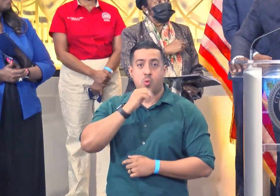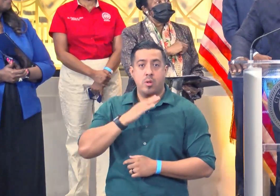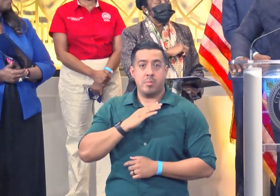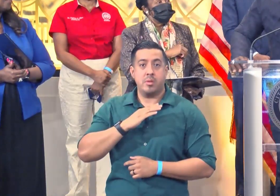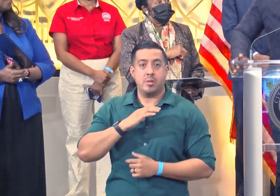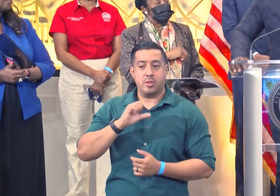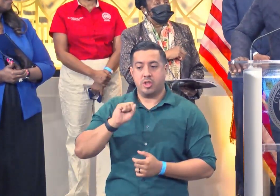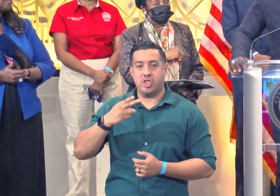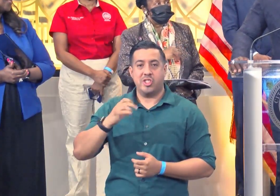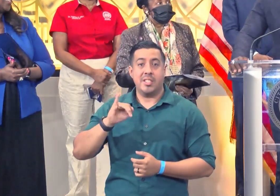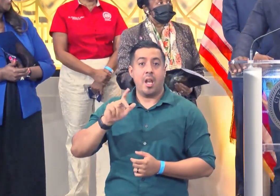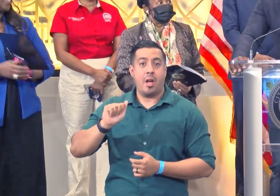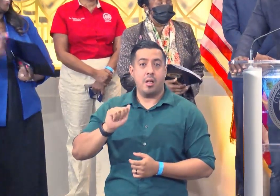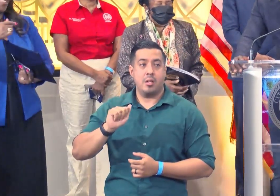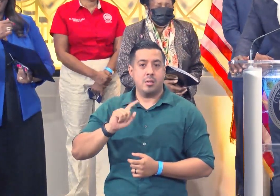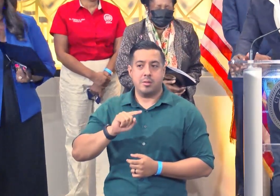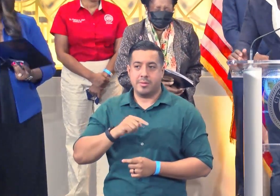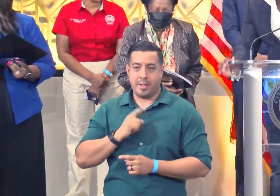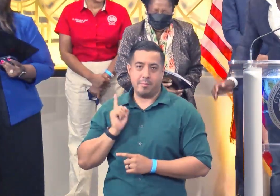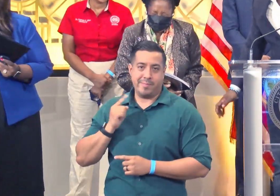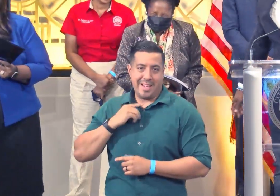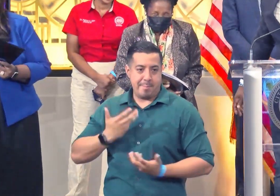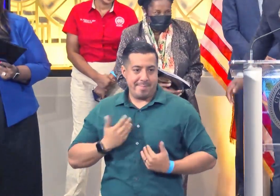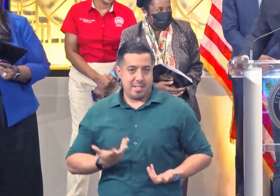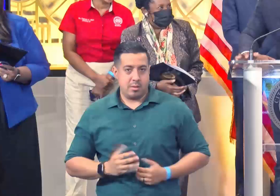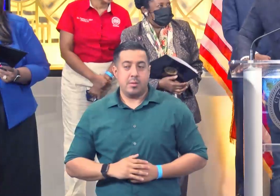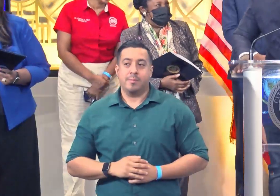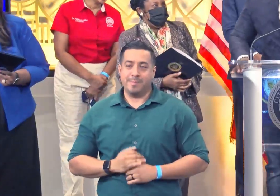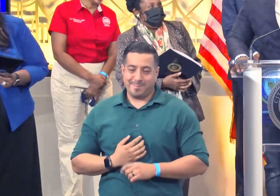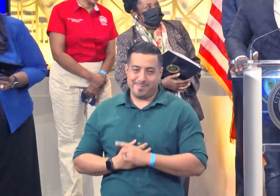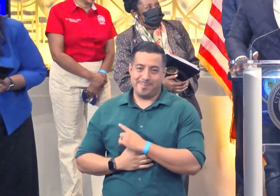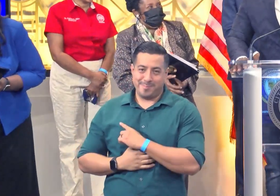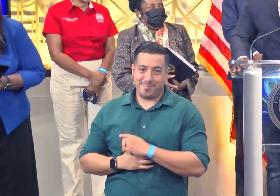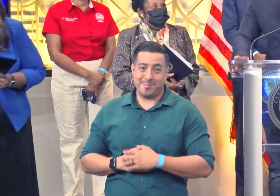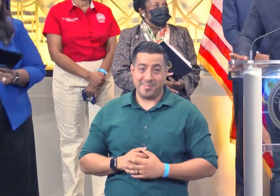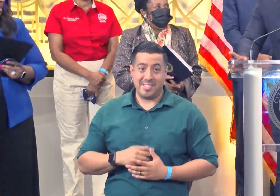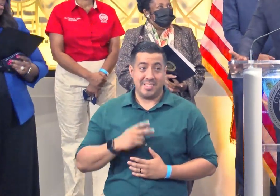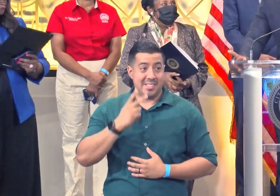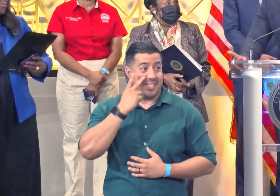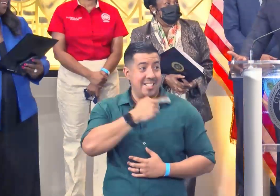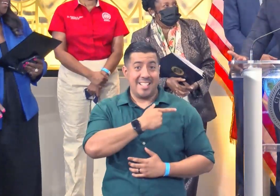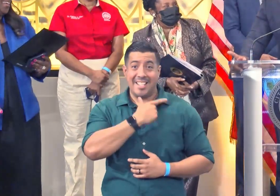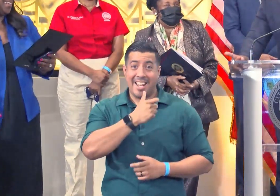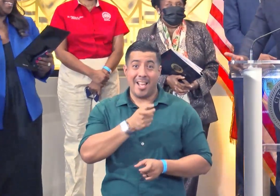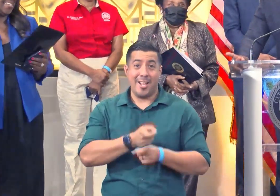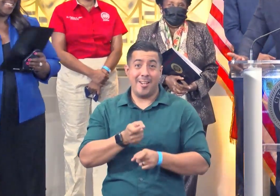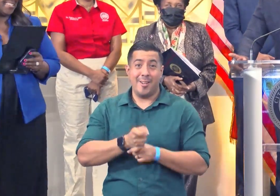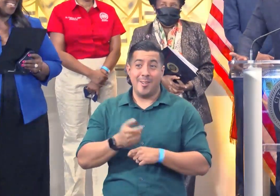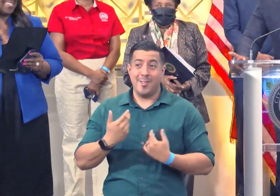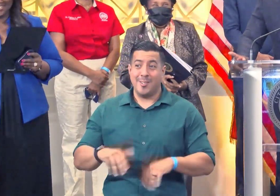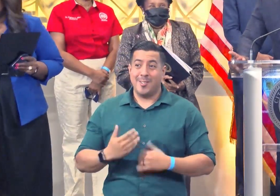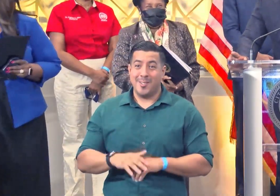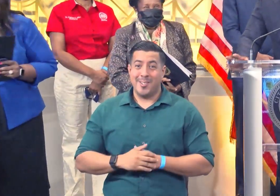Sheila. Here I am. I'm looking for. Yeah, she. That was not a joke.